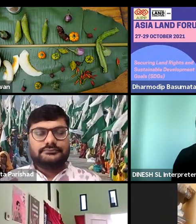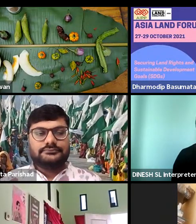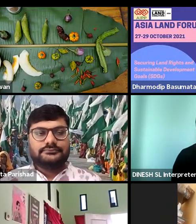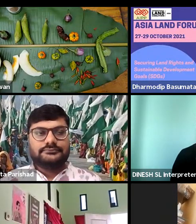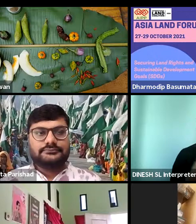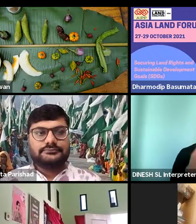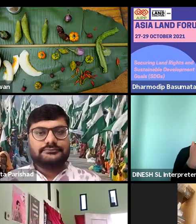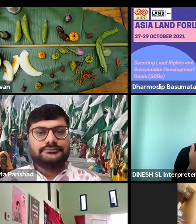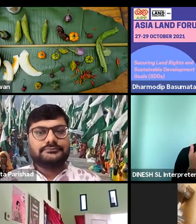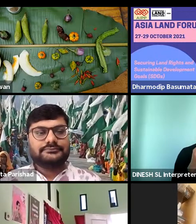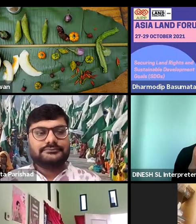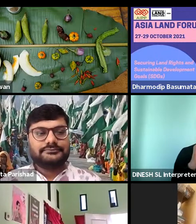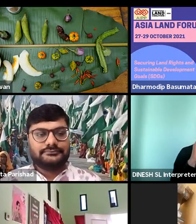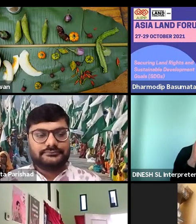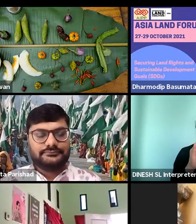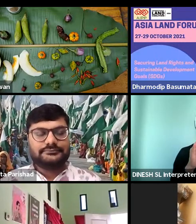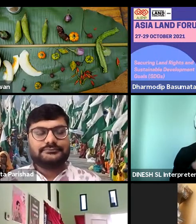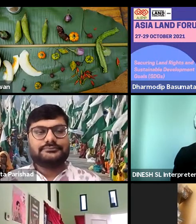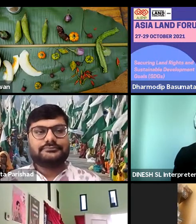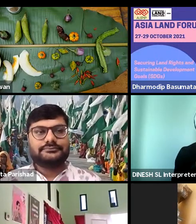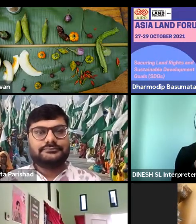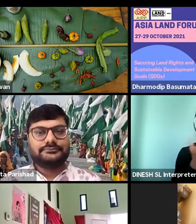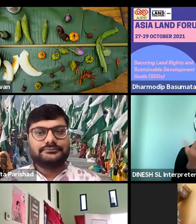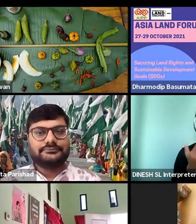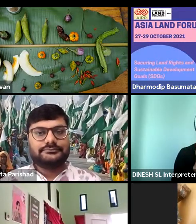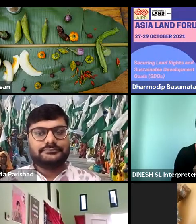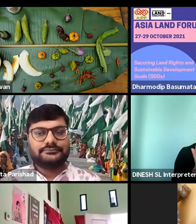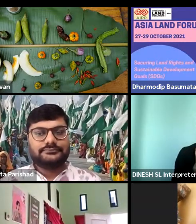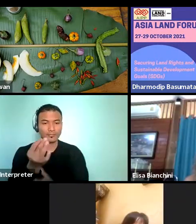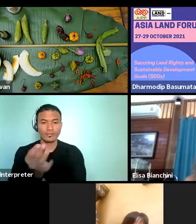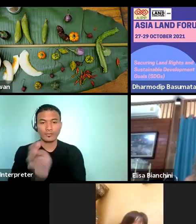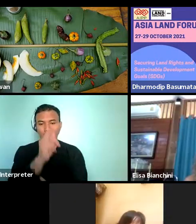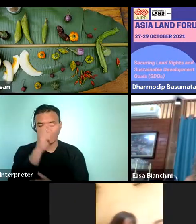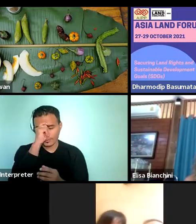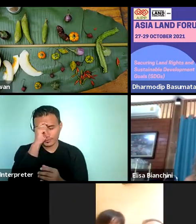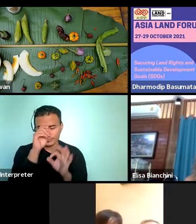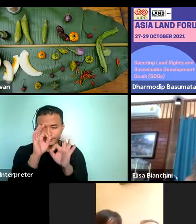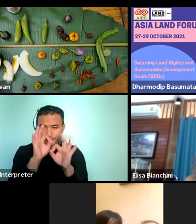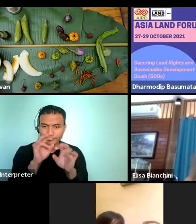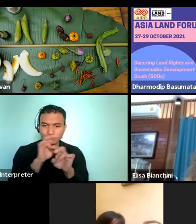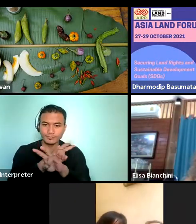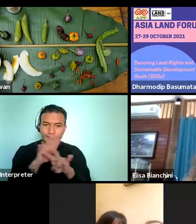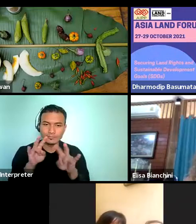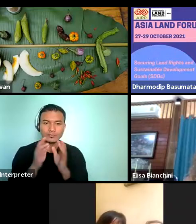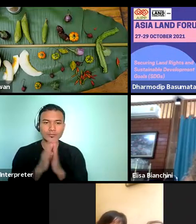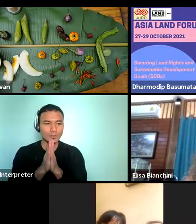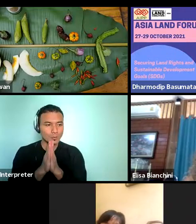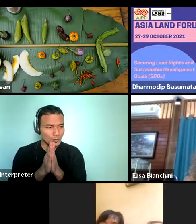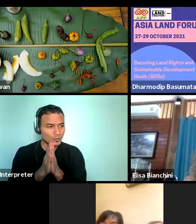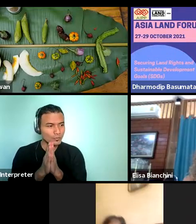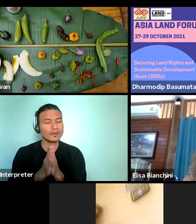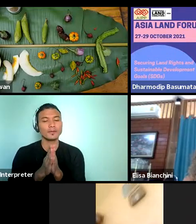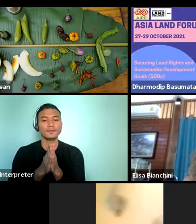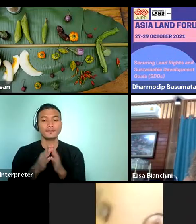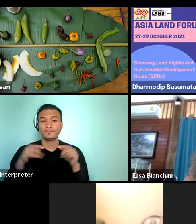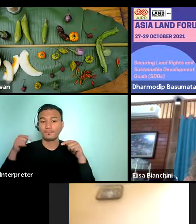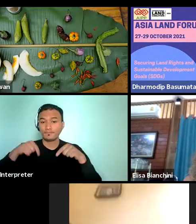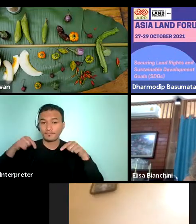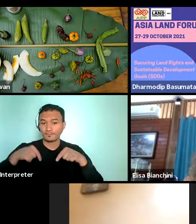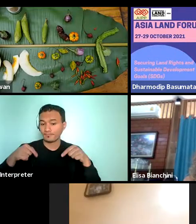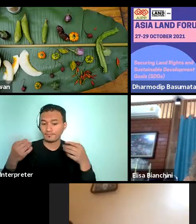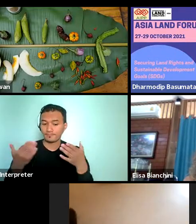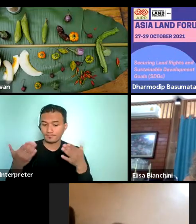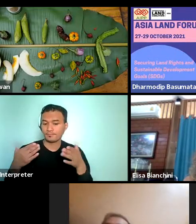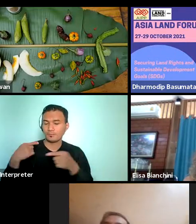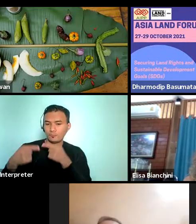Okay, thank you. Thank you, dear friends. May his soul will rest in peace. Yeah, so we all pray for that. So today, just to